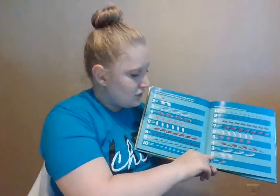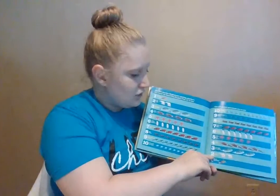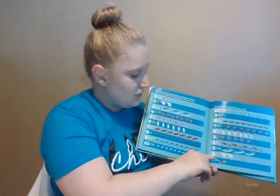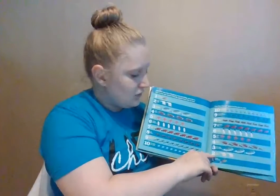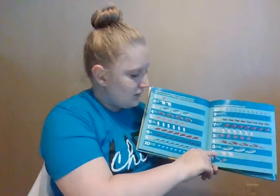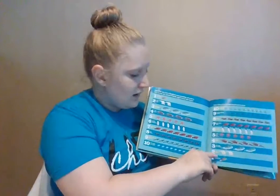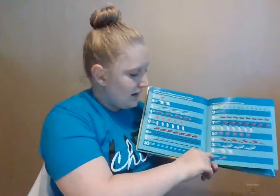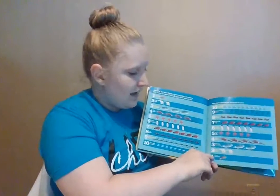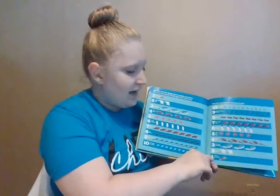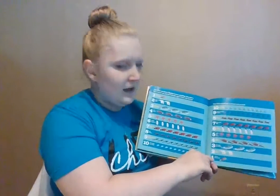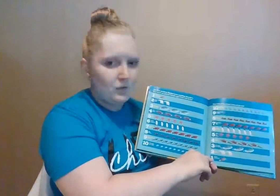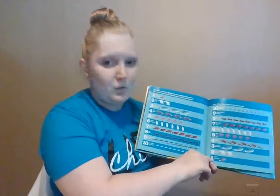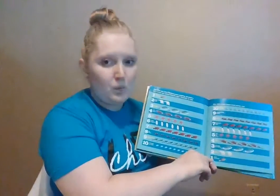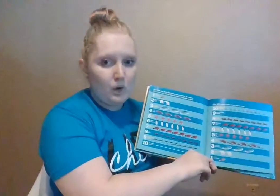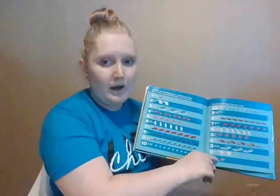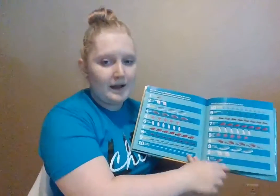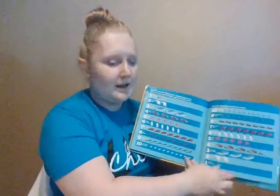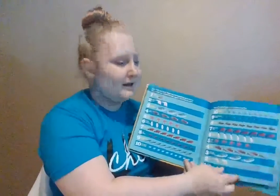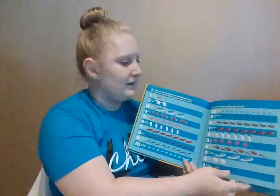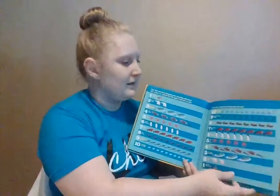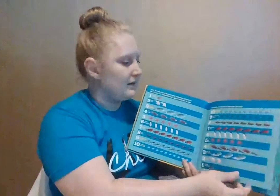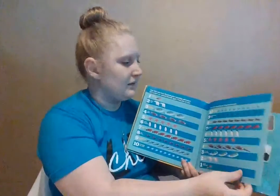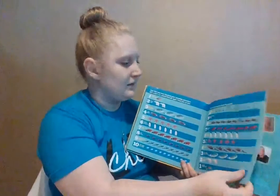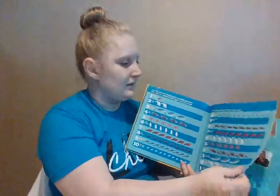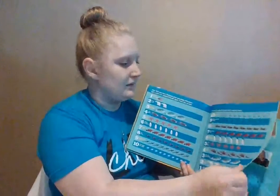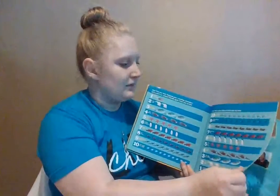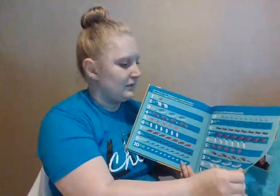2, and 1.